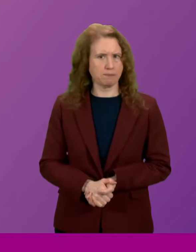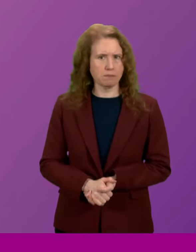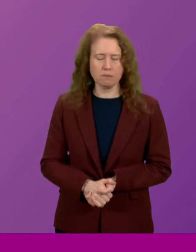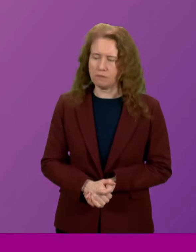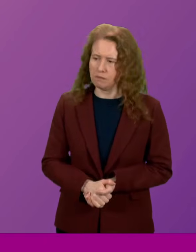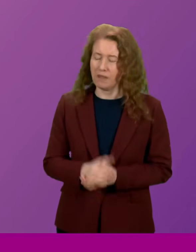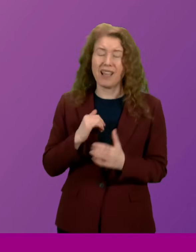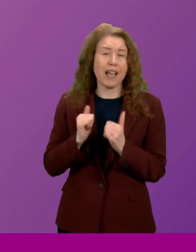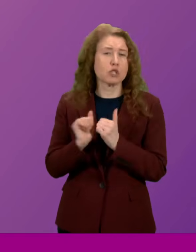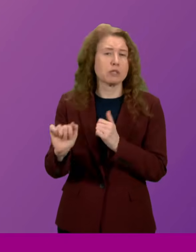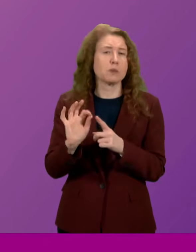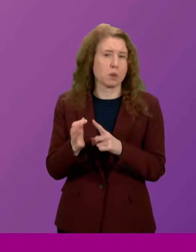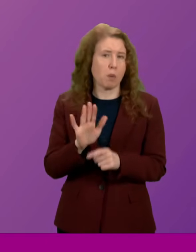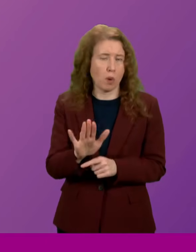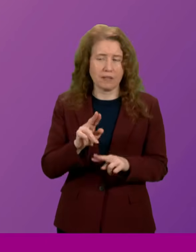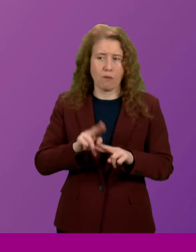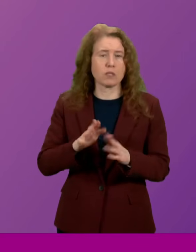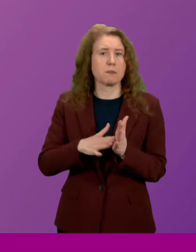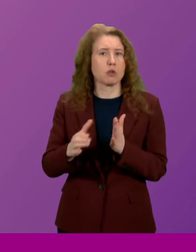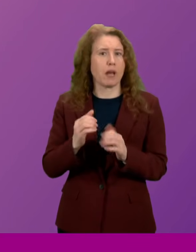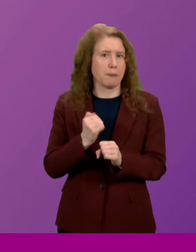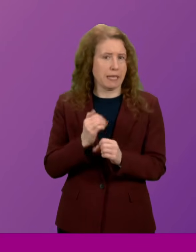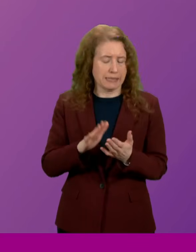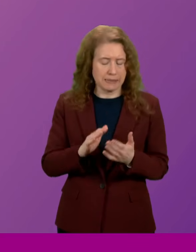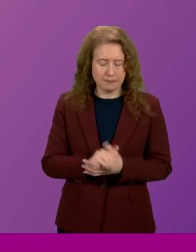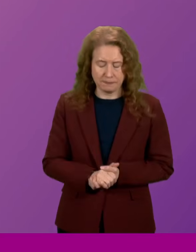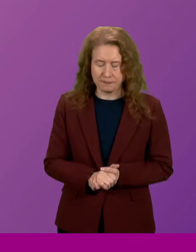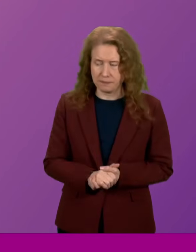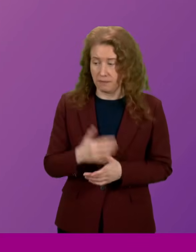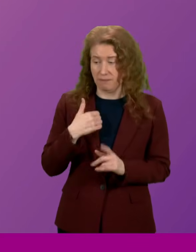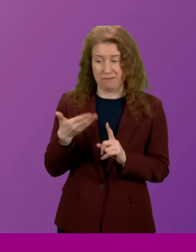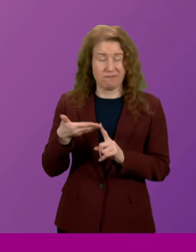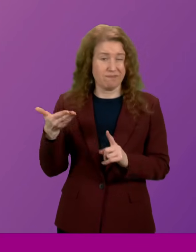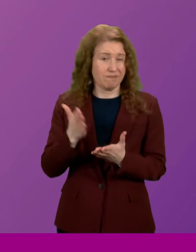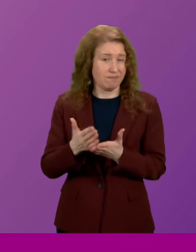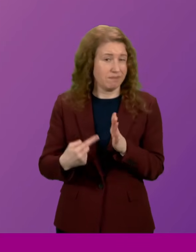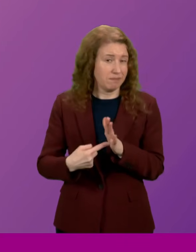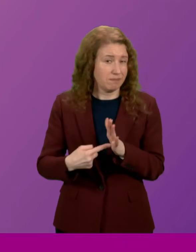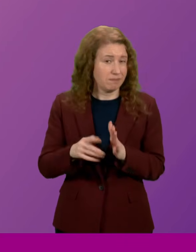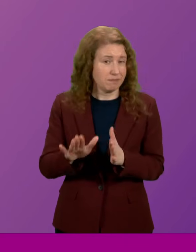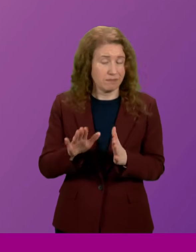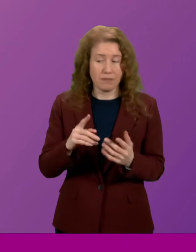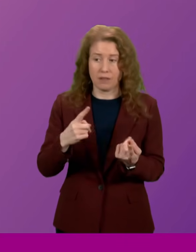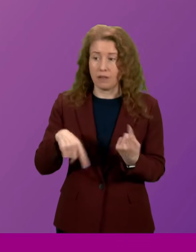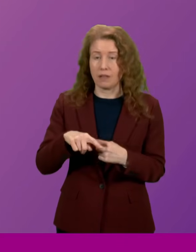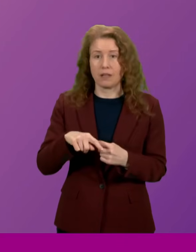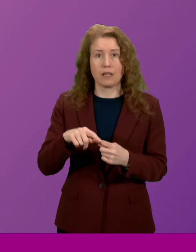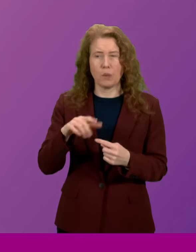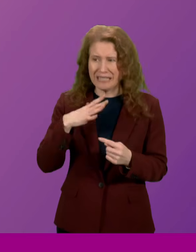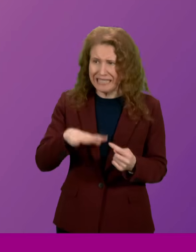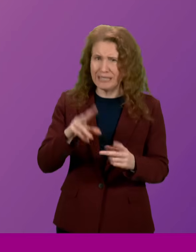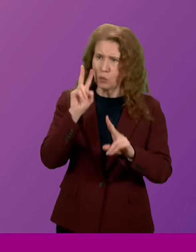I do agree with the point that Fulton McGregor makes to me, Presiding Officer, and I recognise the importance of there